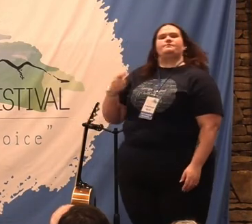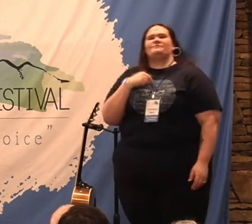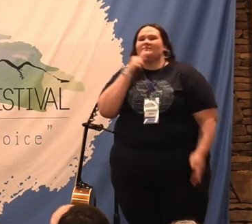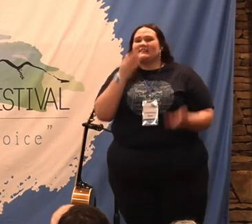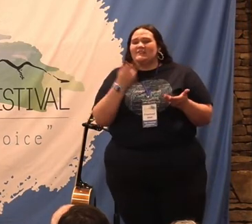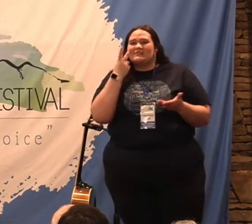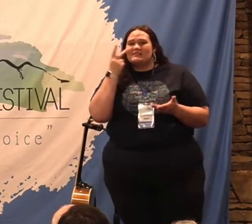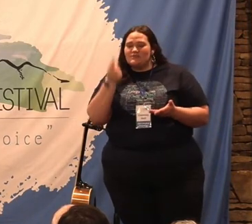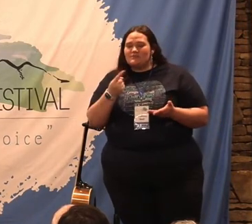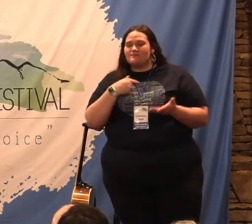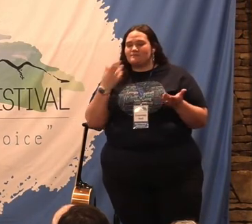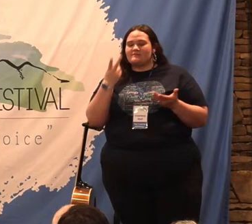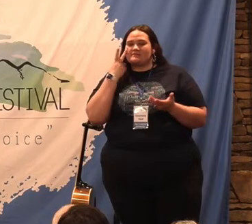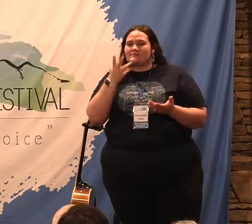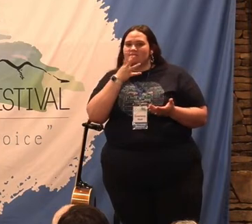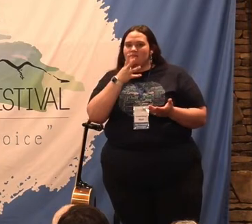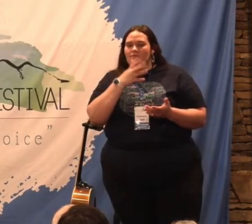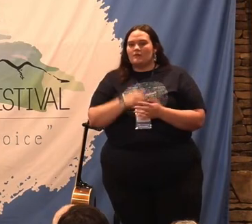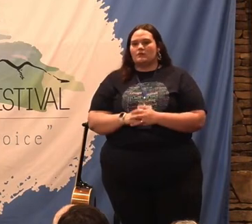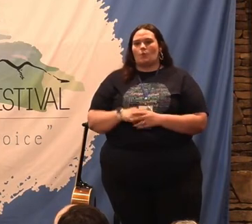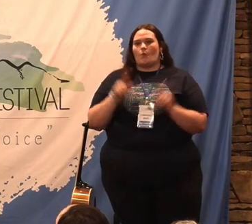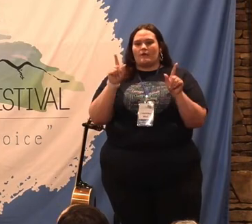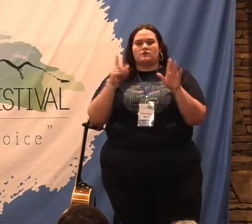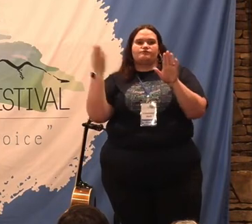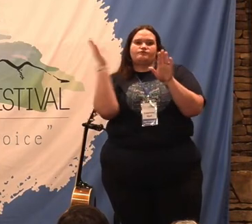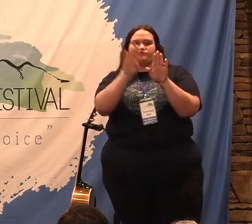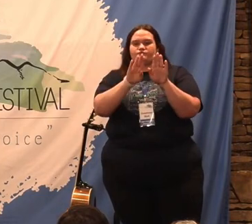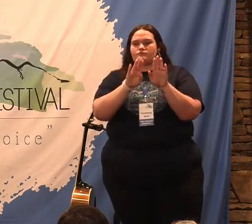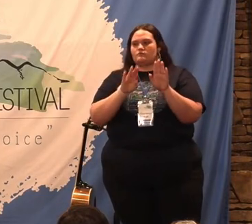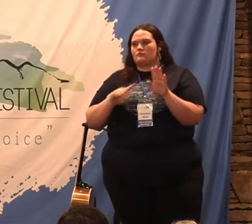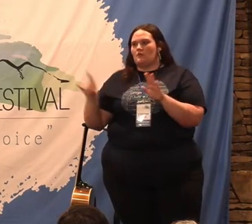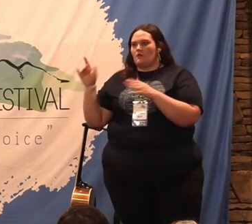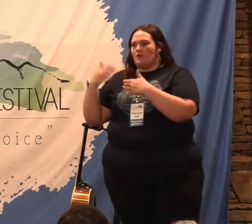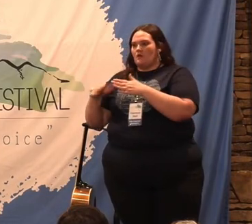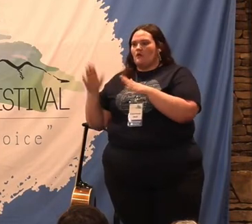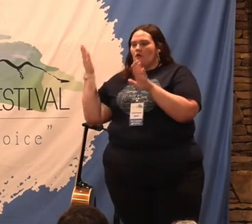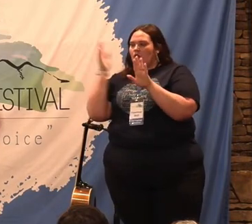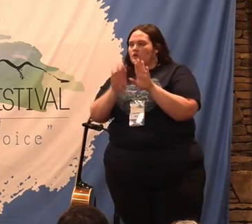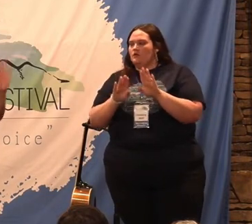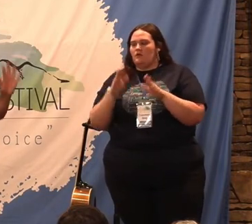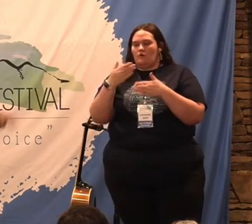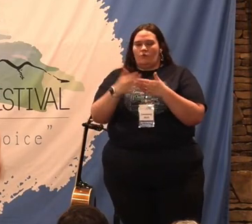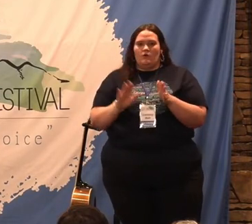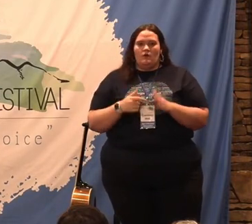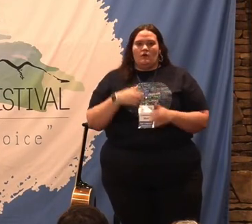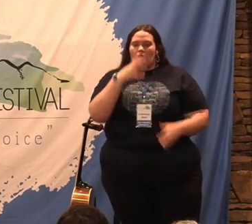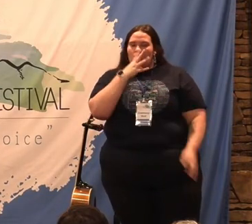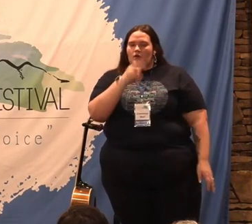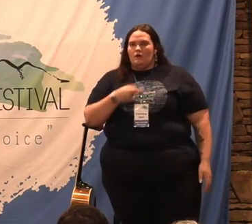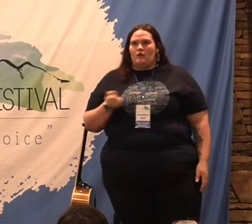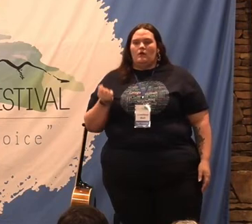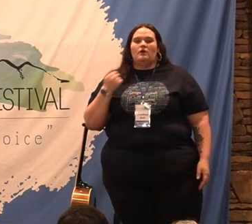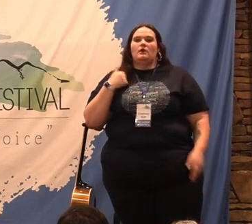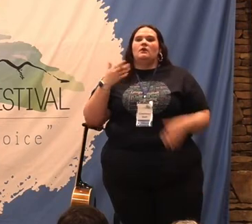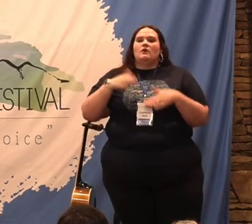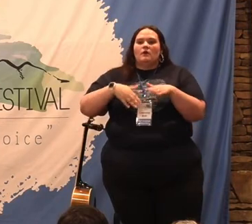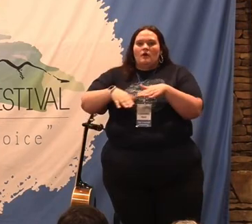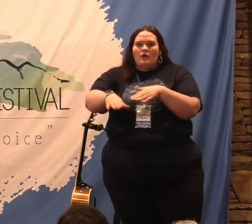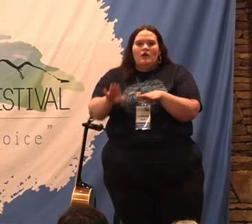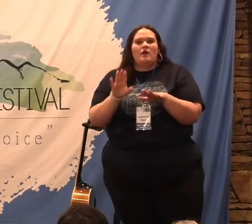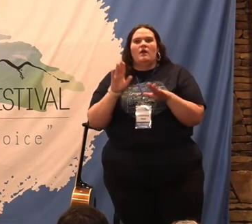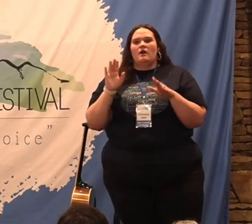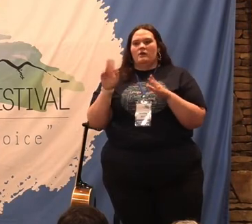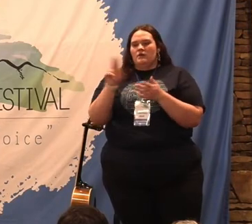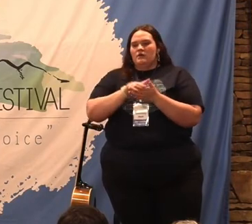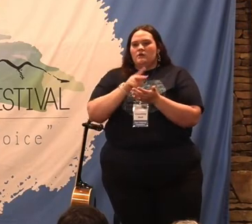see my mom, I thought. Whatever, she says, she closes the door. She goes into her room, closes the door of her room. I ignore her. I go into the kitchen and I tell